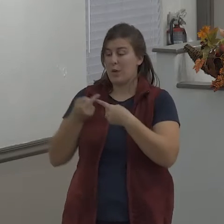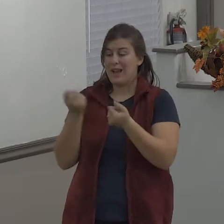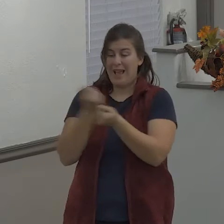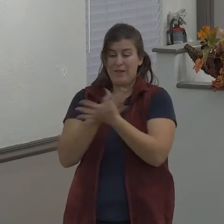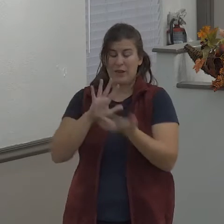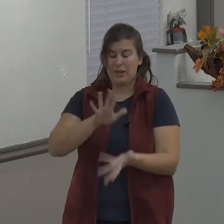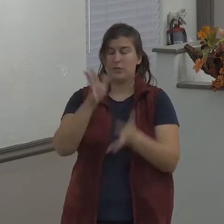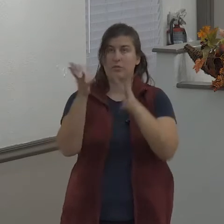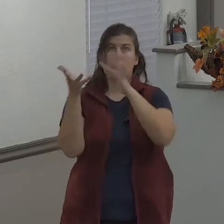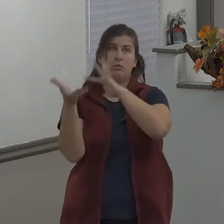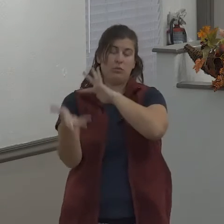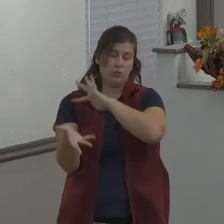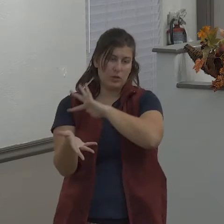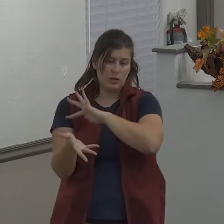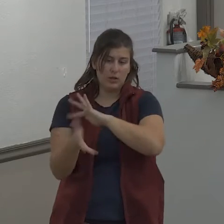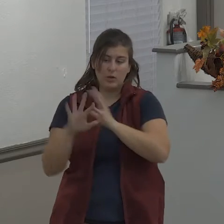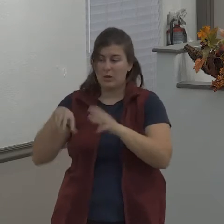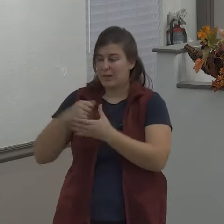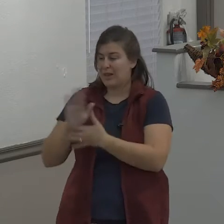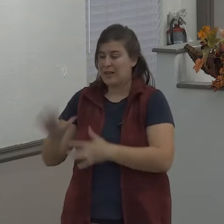And when everything was upside down,